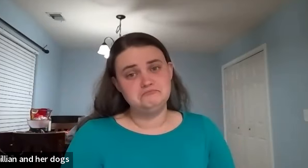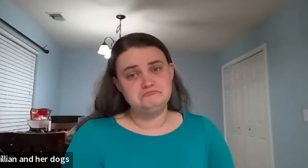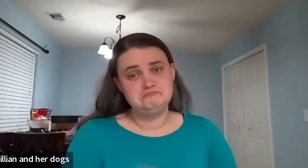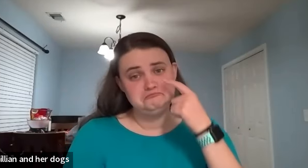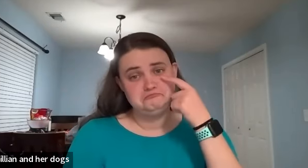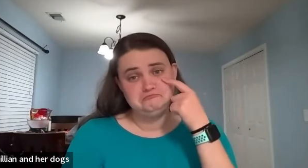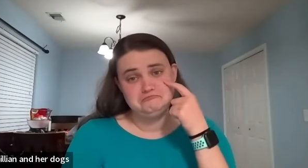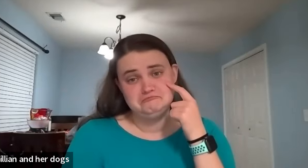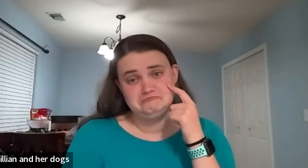go